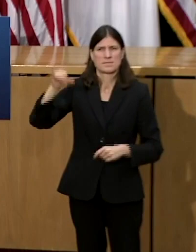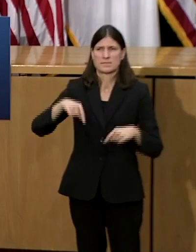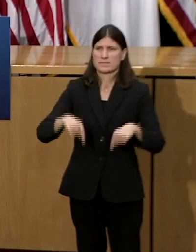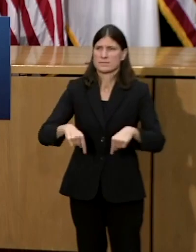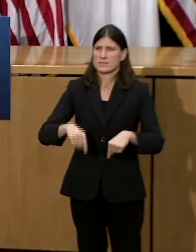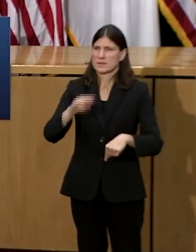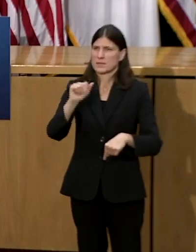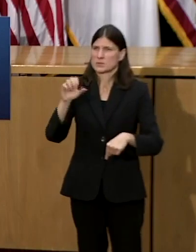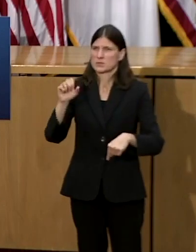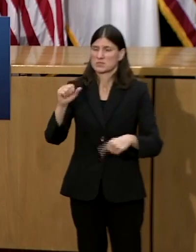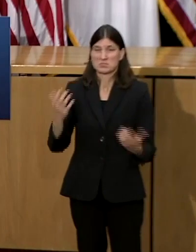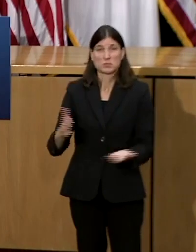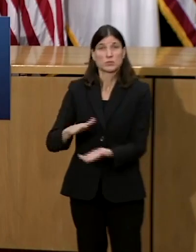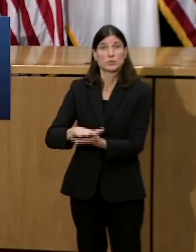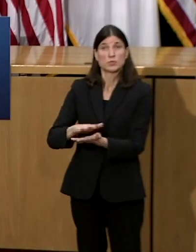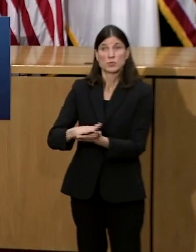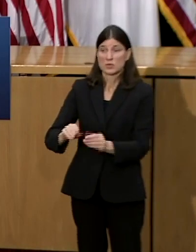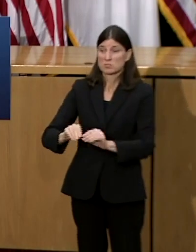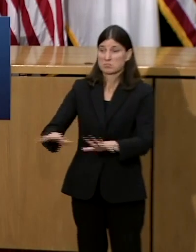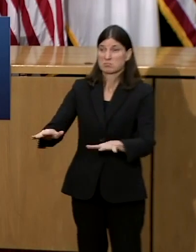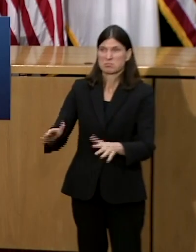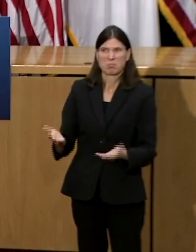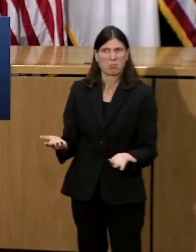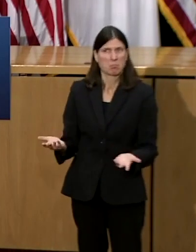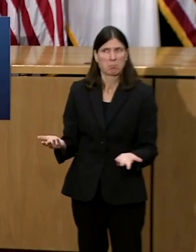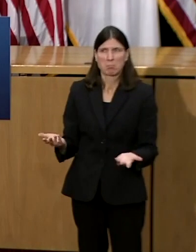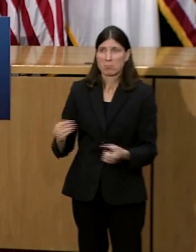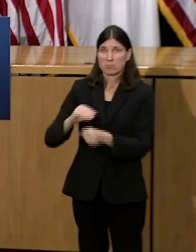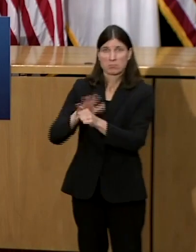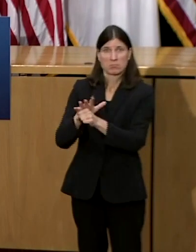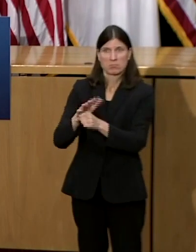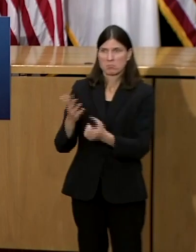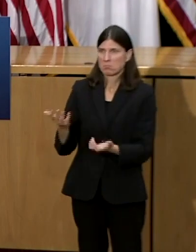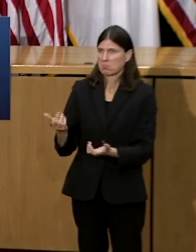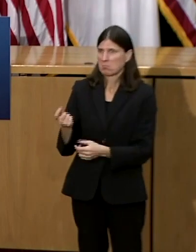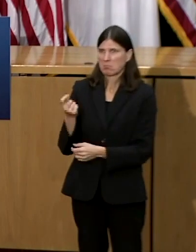and DPH in consultation with our medical experts, and these